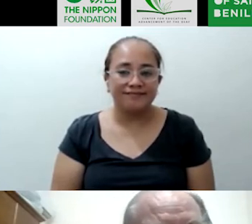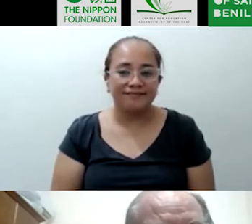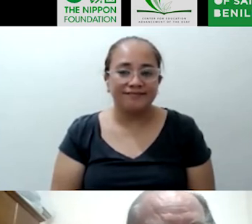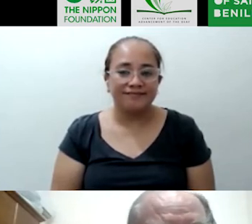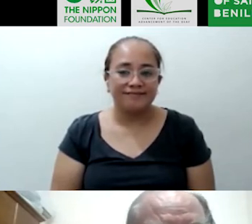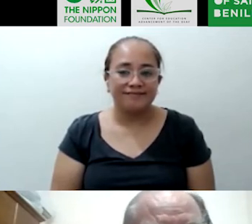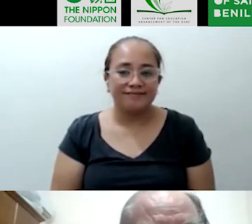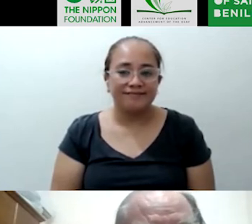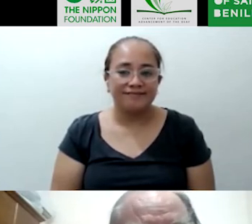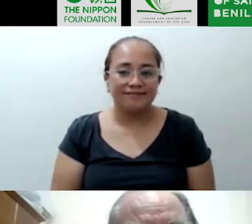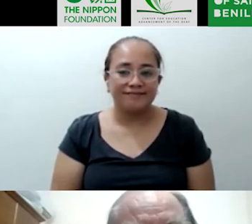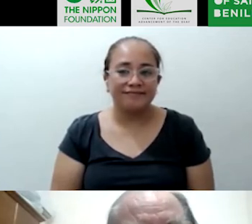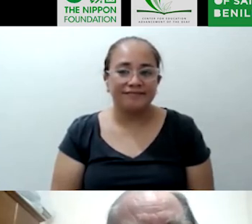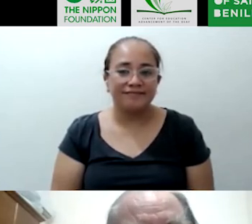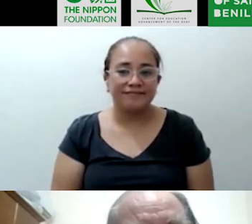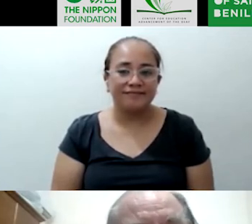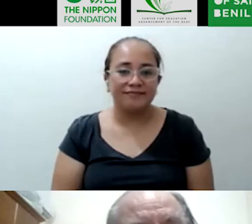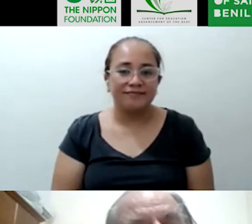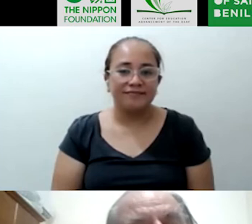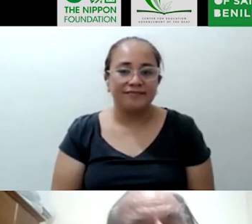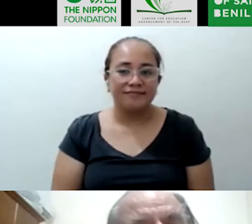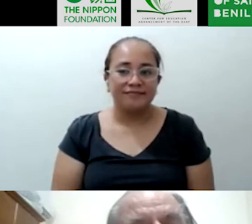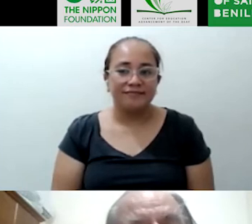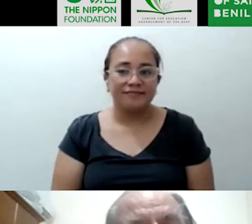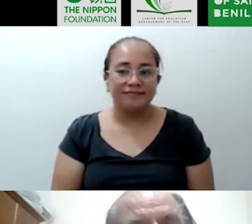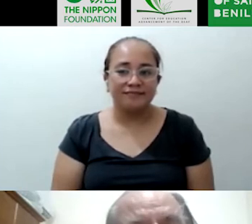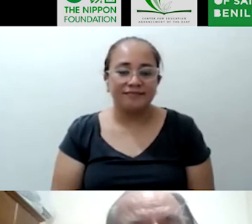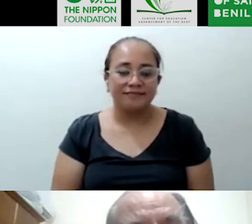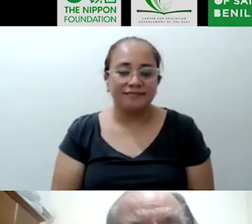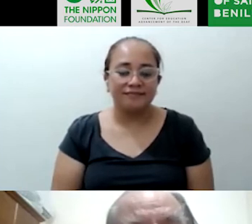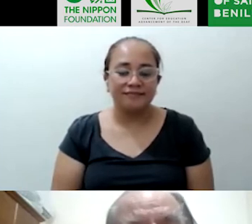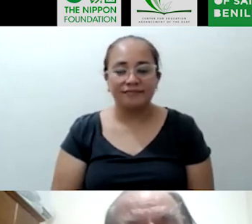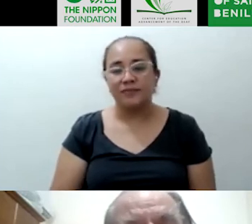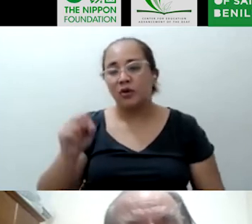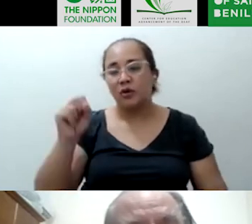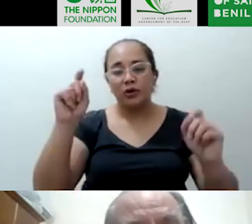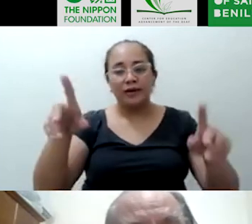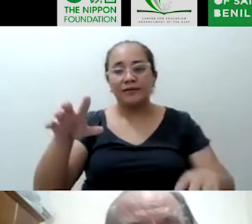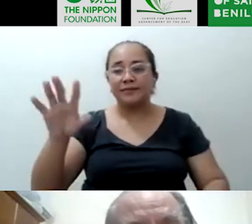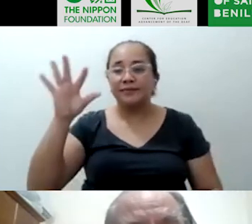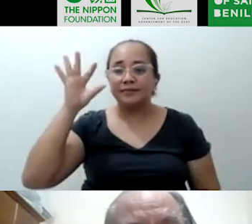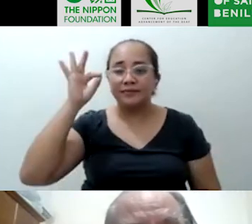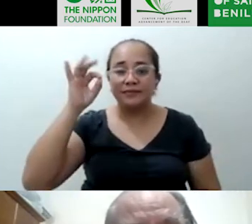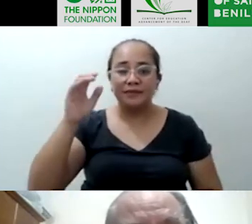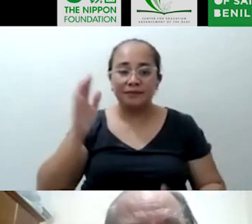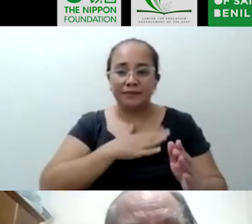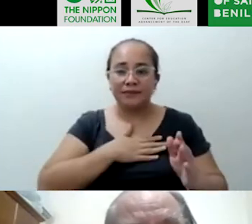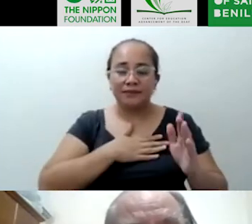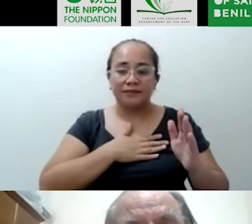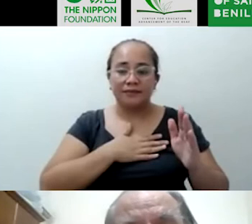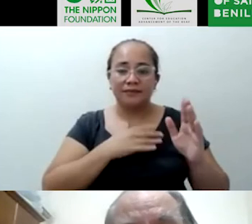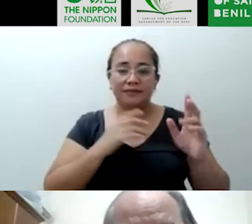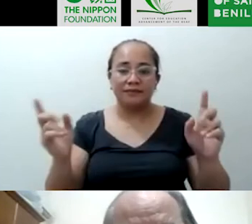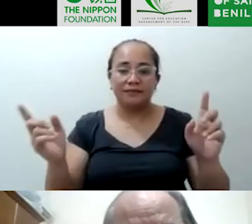Yes, sir. Copy. Jasmine says Okay. thumbs up. All right. So Jasmine, can you change first